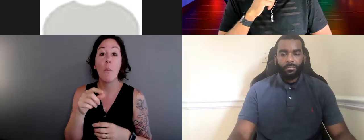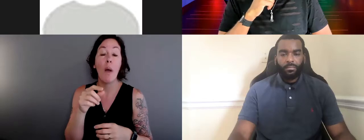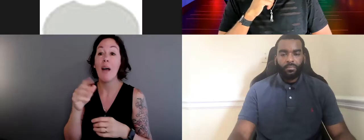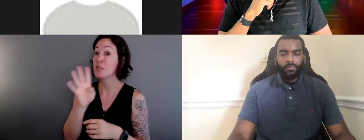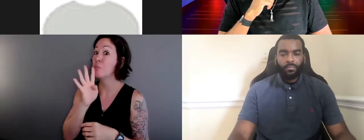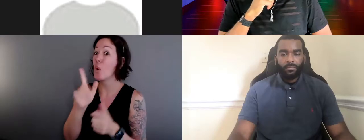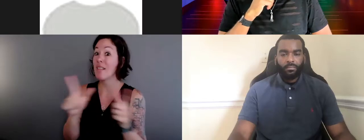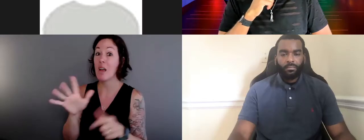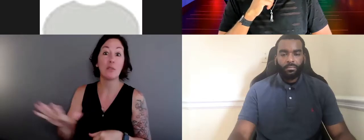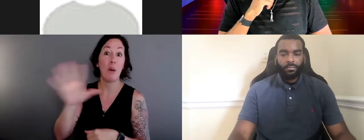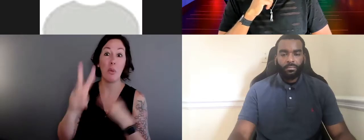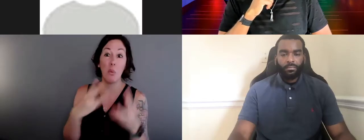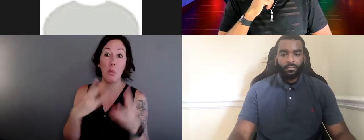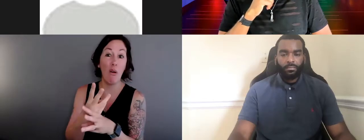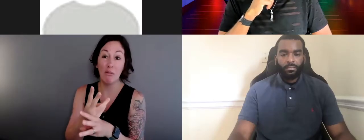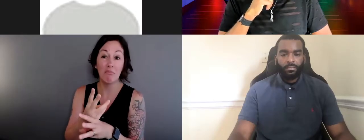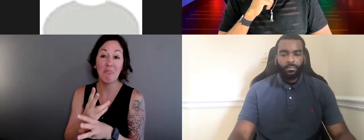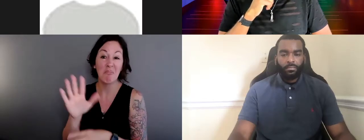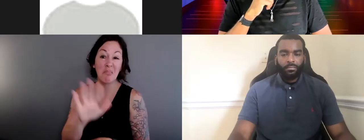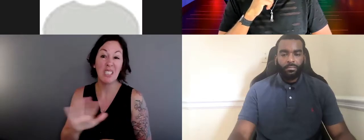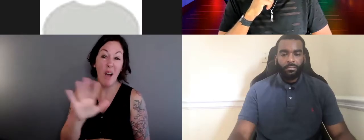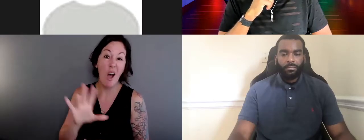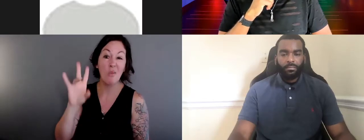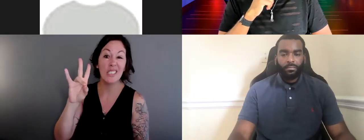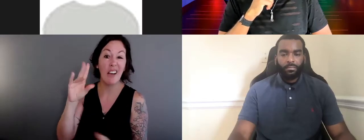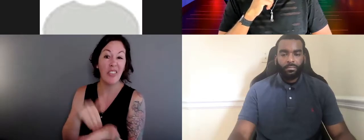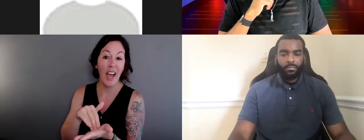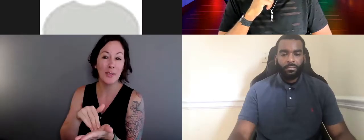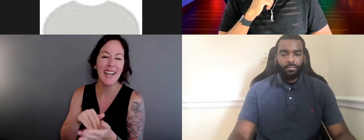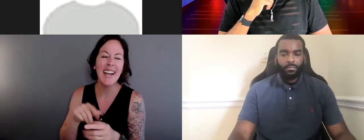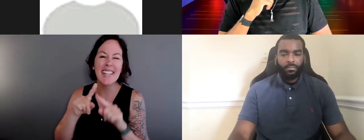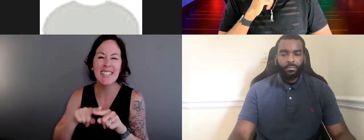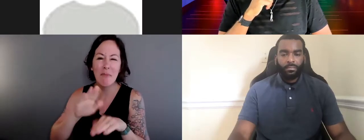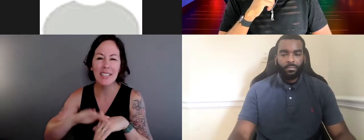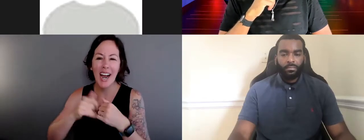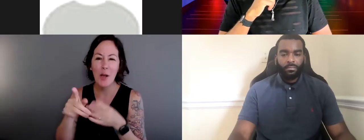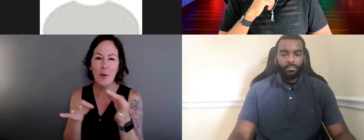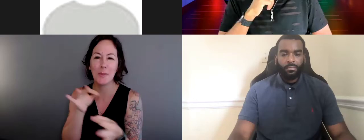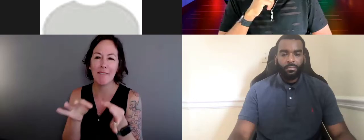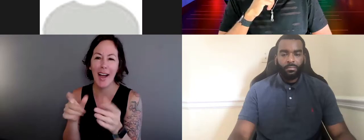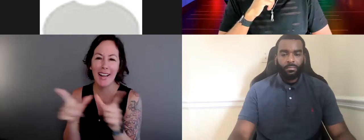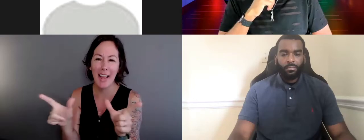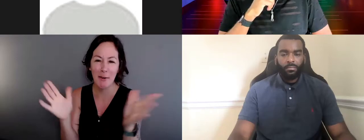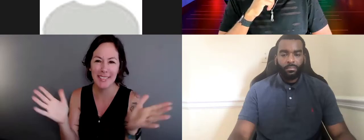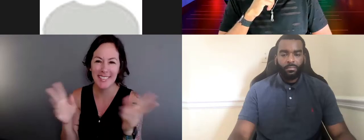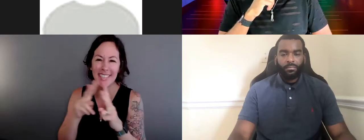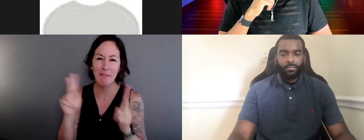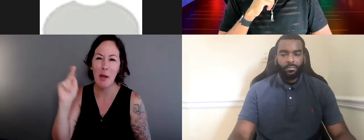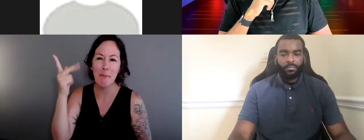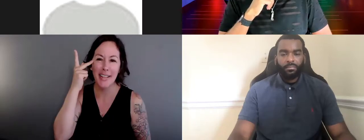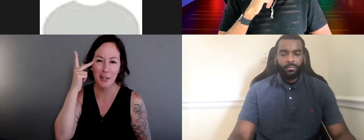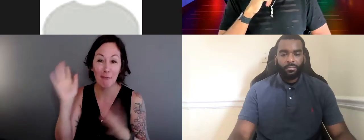modes that a language can be expressed in. And there are spoken languages around the world, approximately